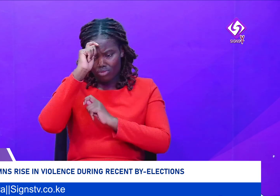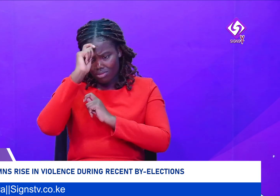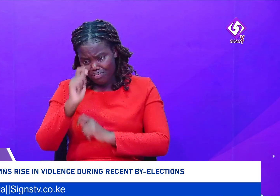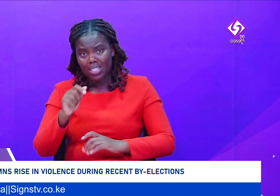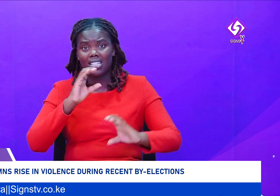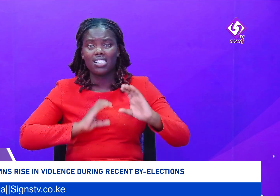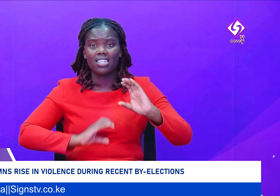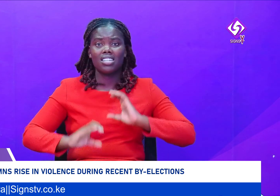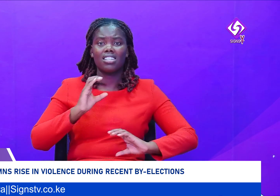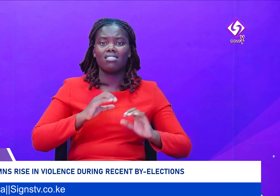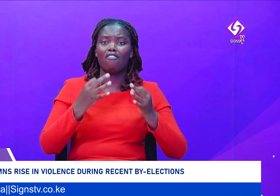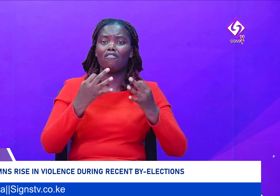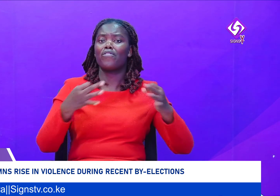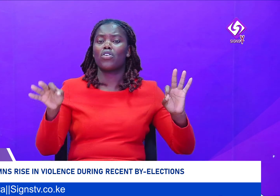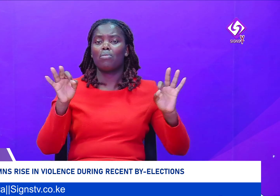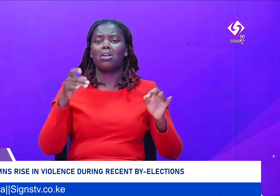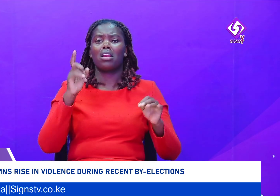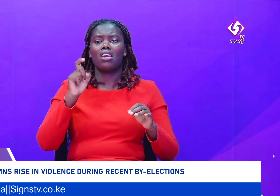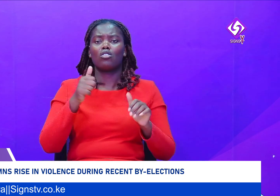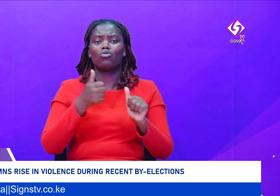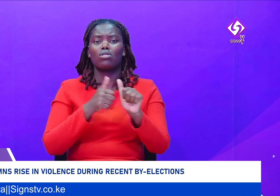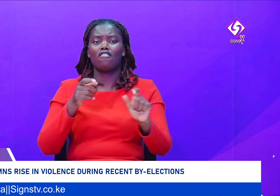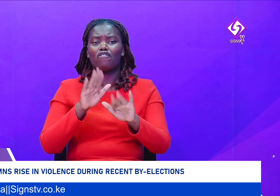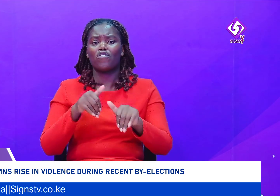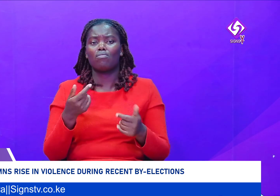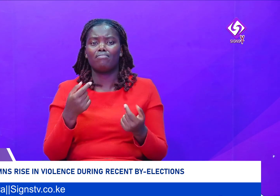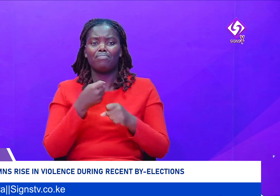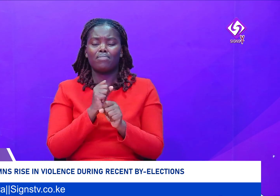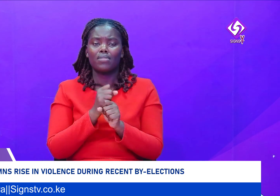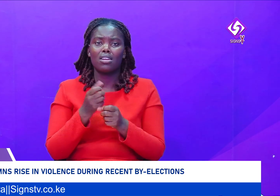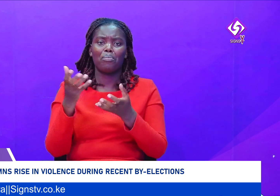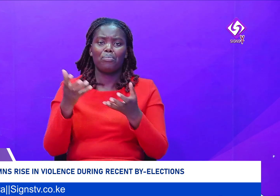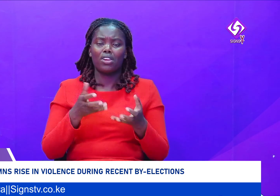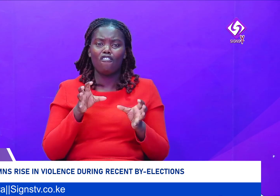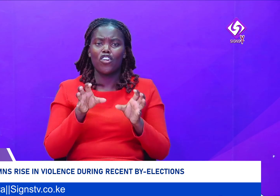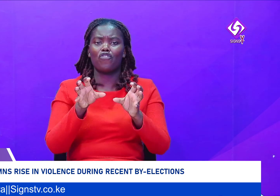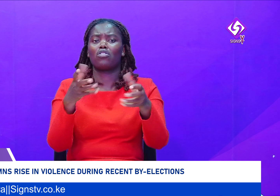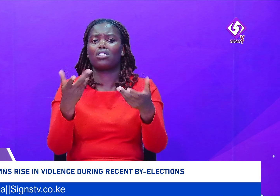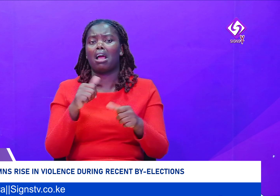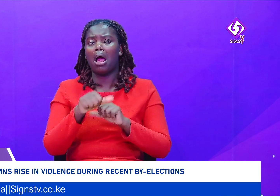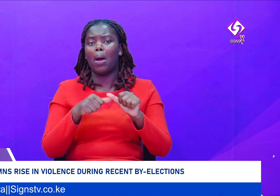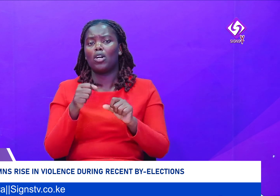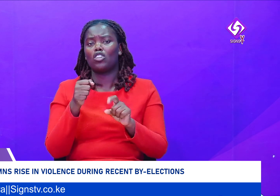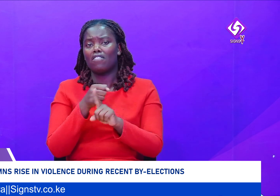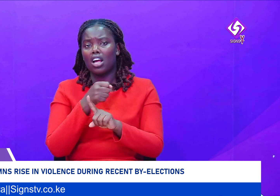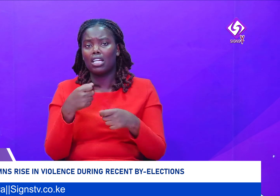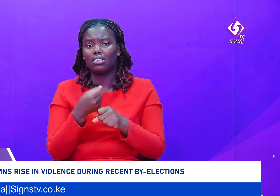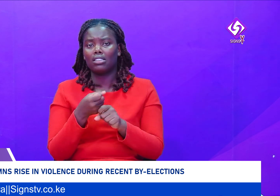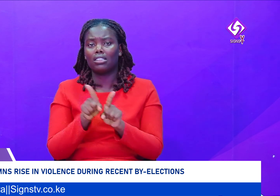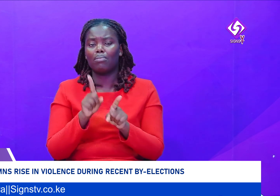refrain from inciting violence, and ensure that future elections are conducted peacefully and